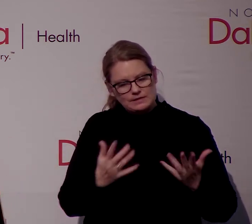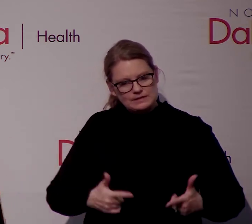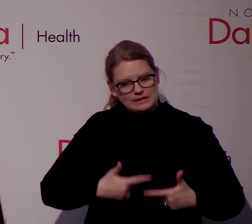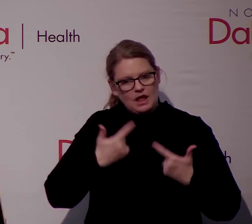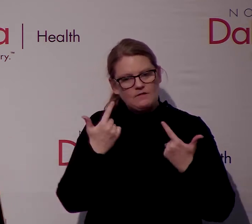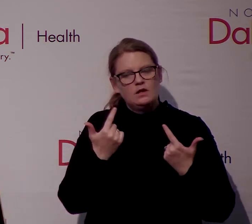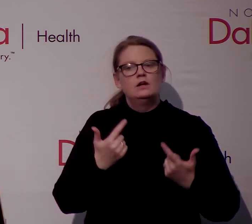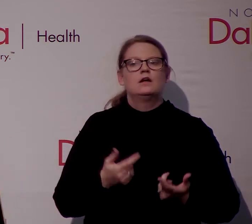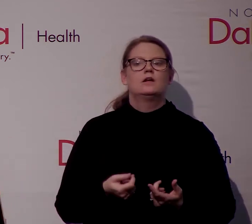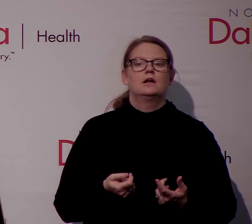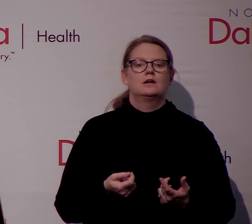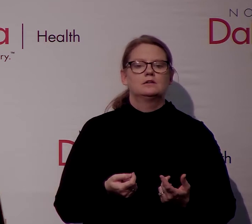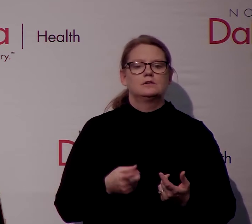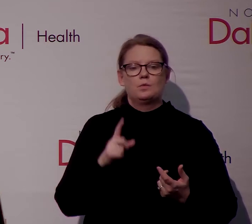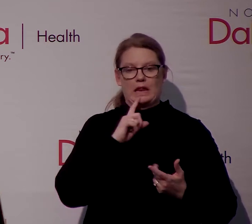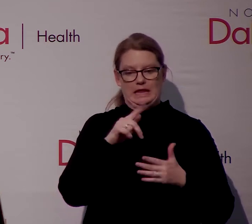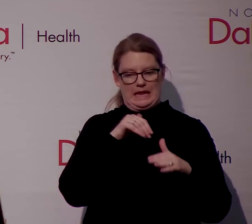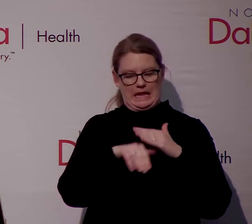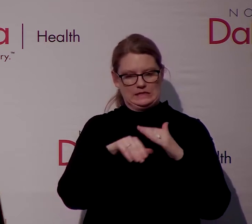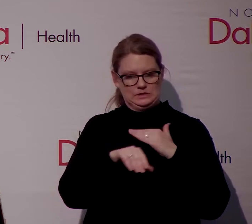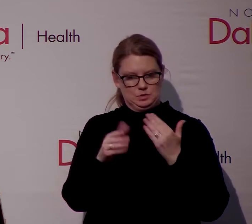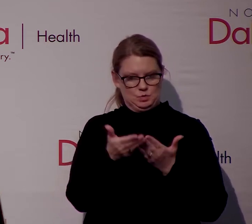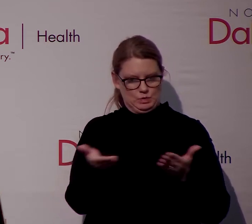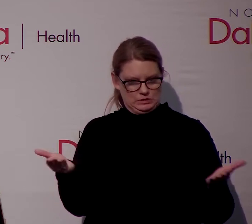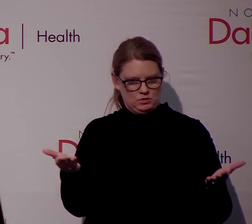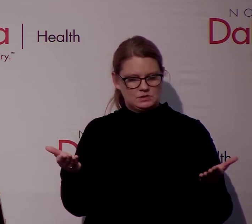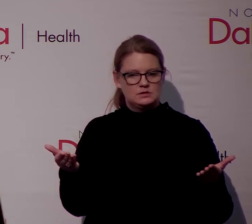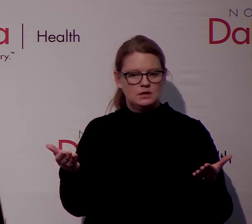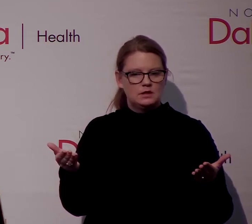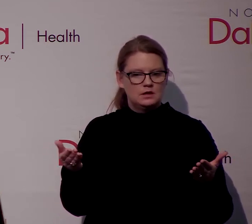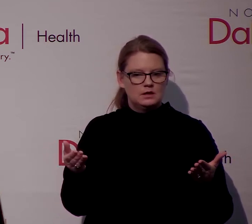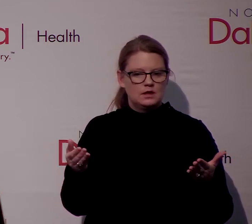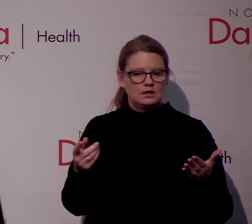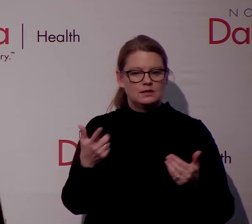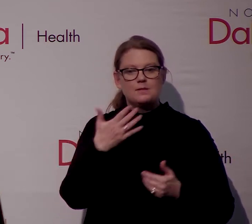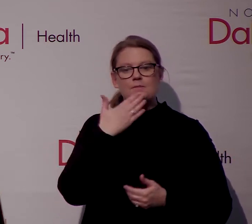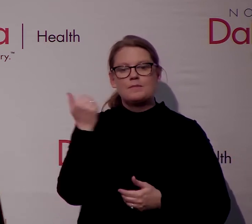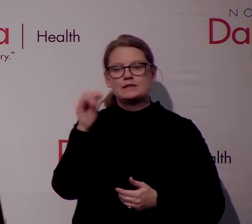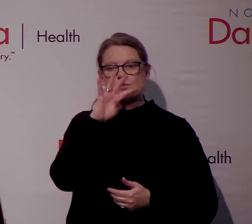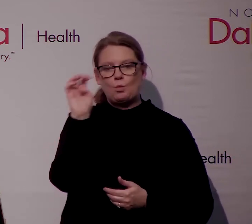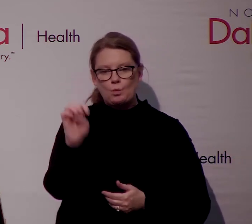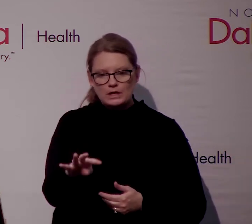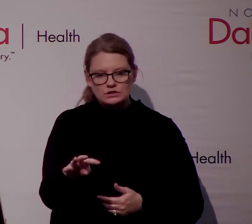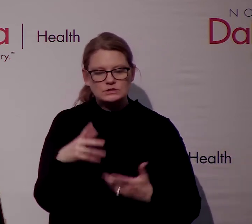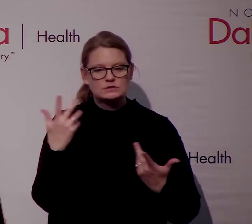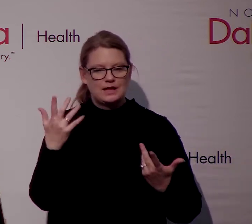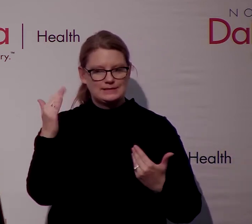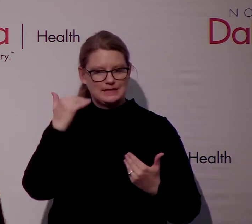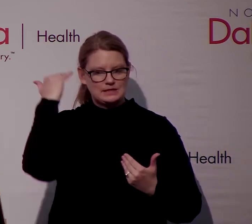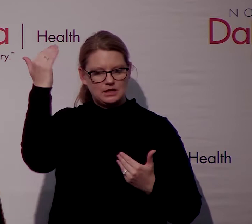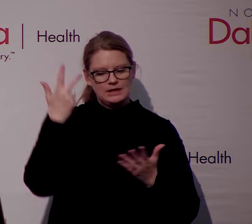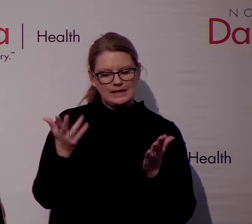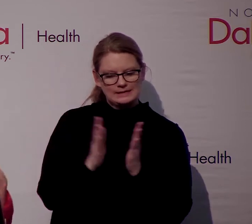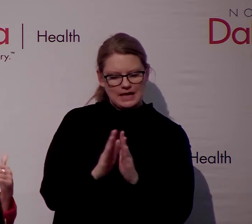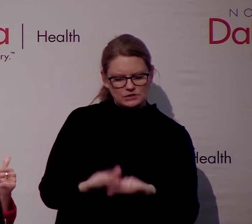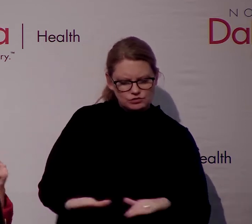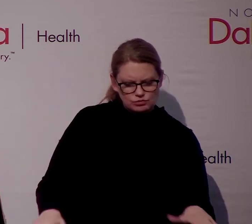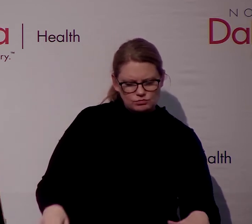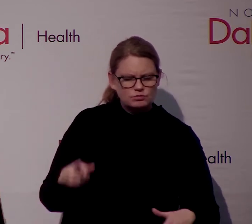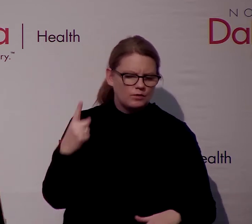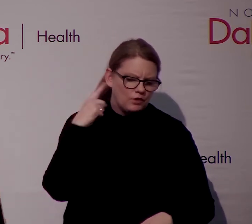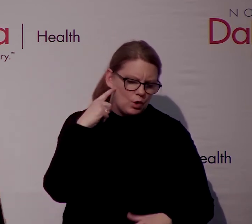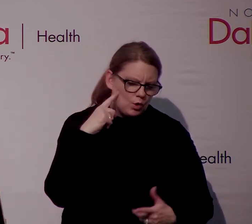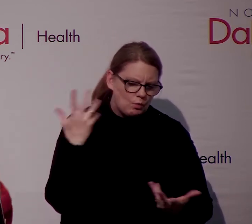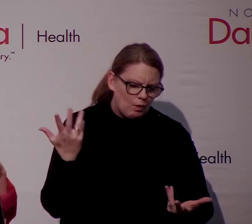life, to access those resources. And simply, I think one of the best questions that we can do as adults is to ask children, what have you